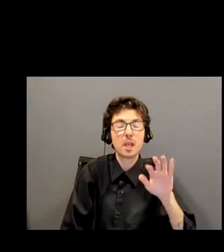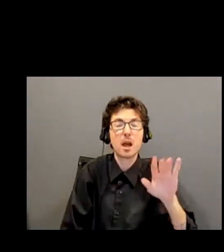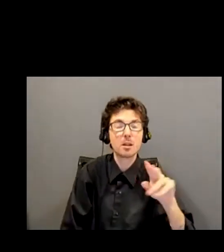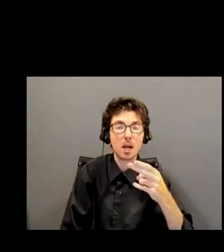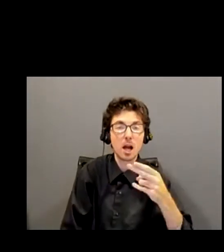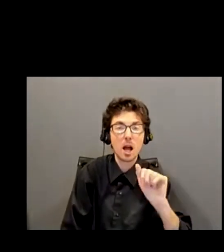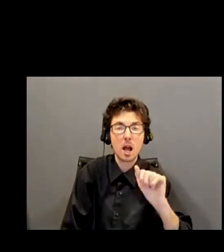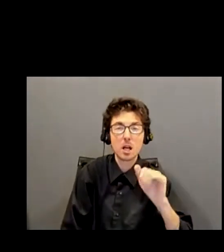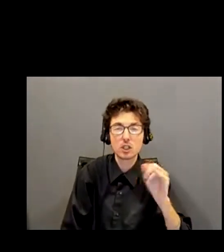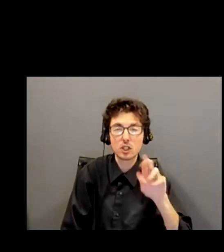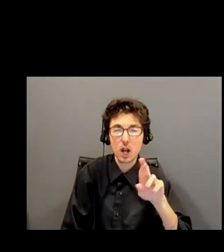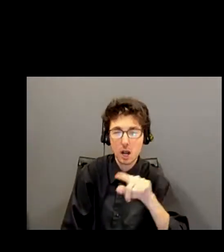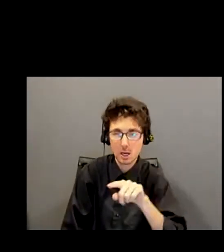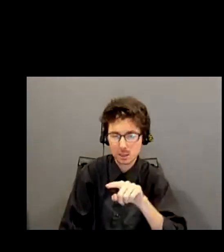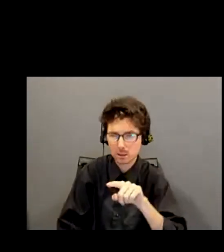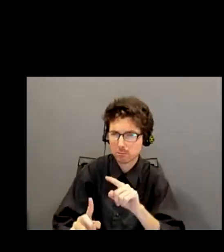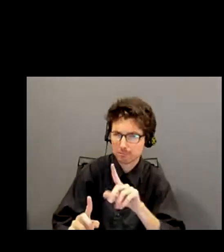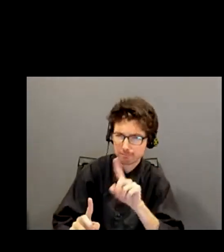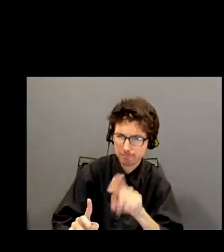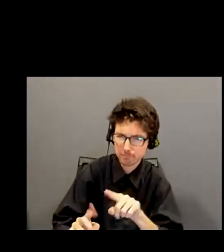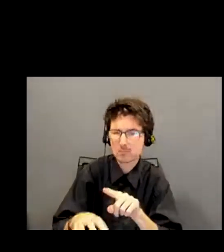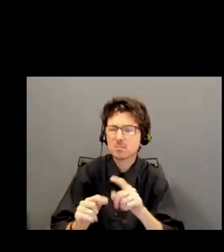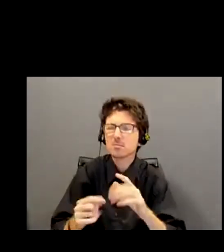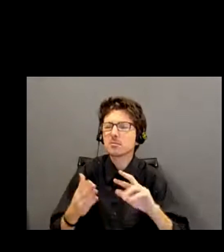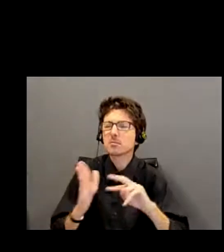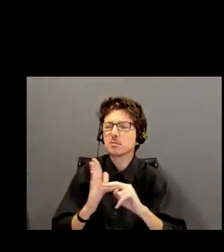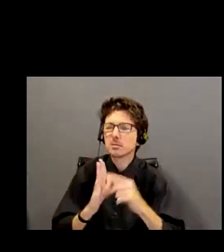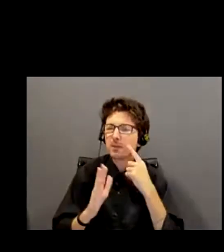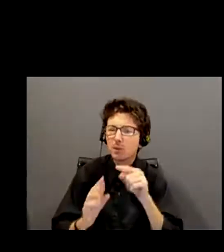does it mean to you to be a child with disability?